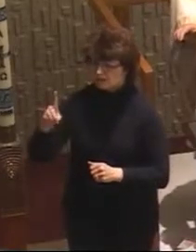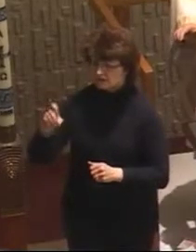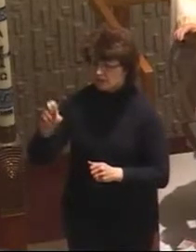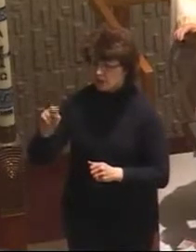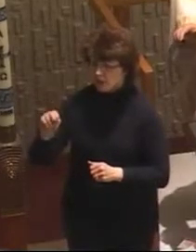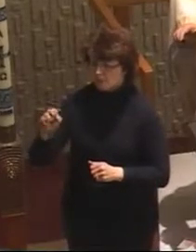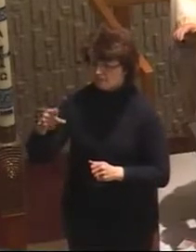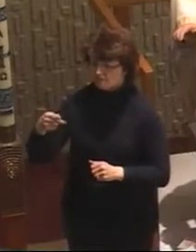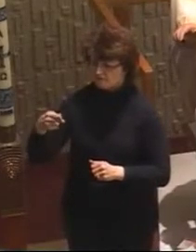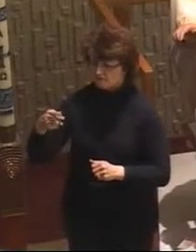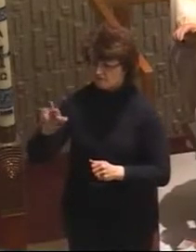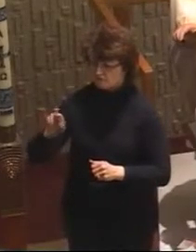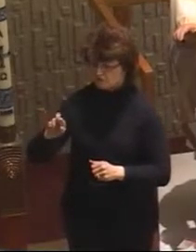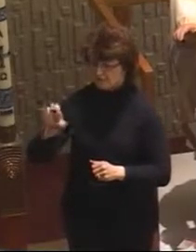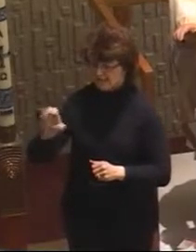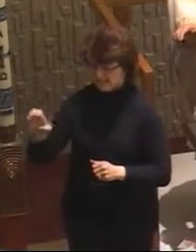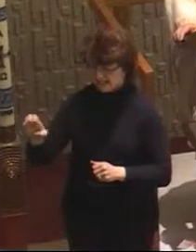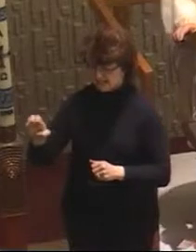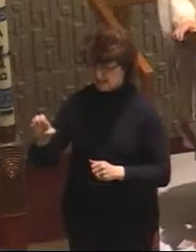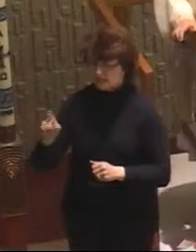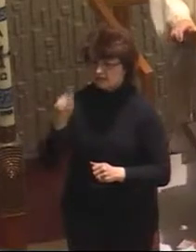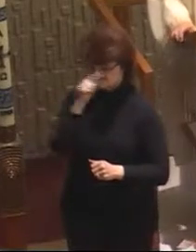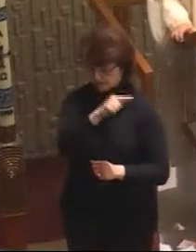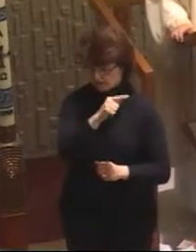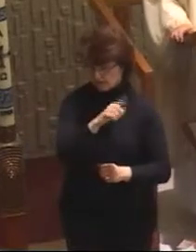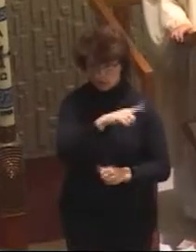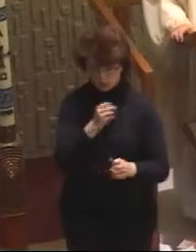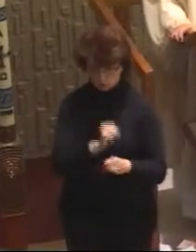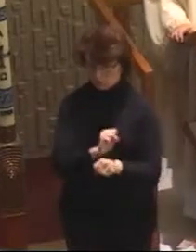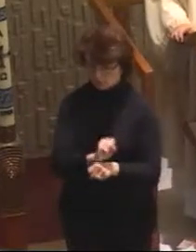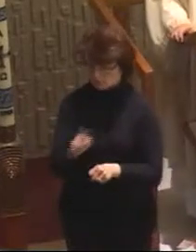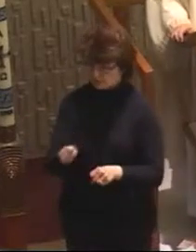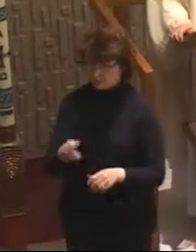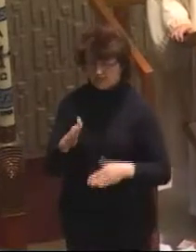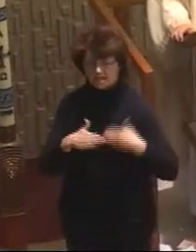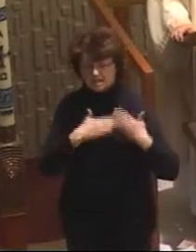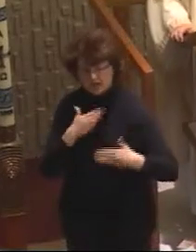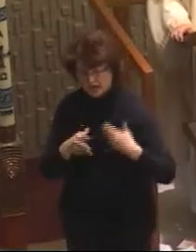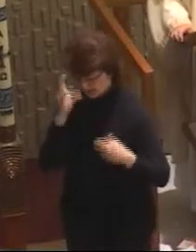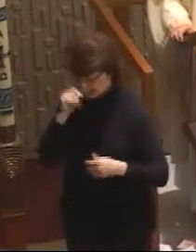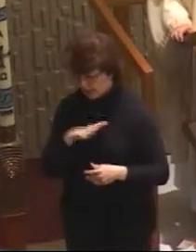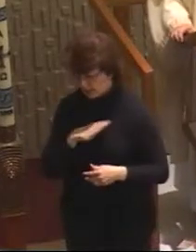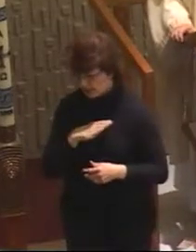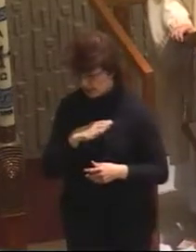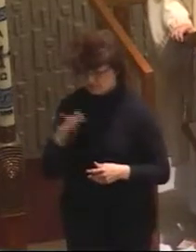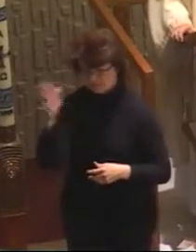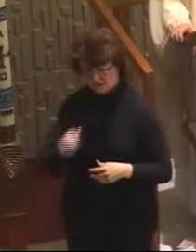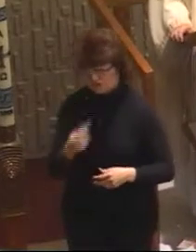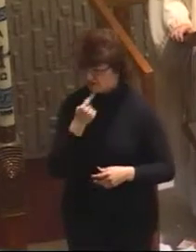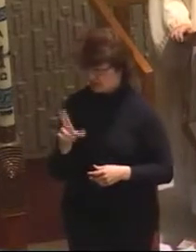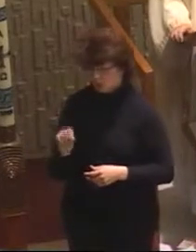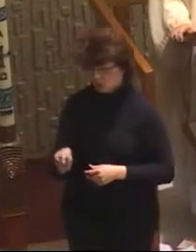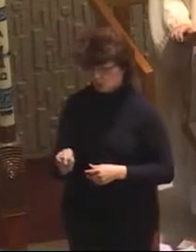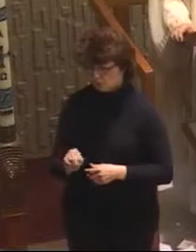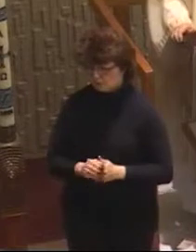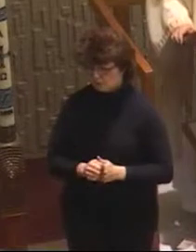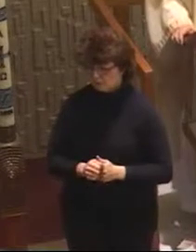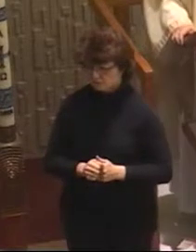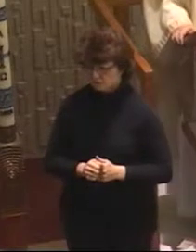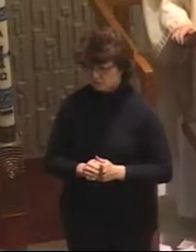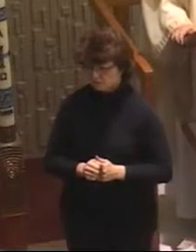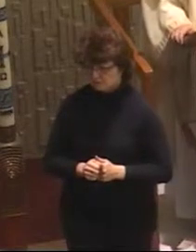kindest, gentlest priests I have ever known. He never said no. He's